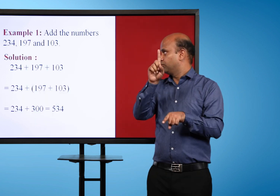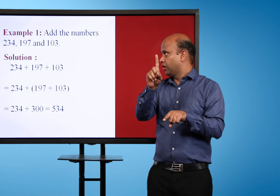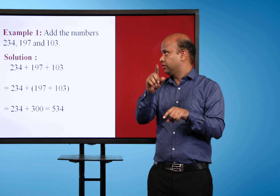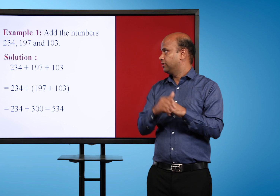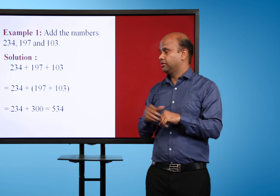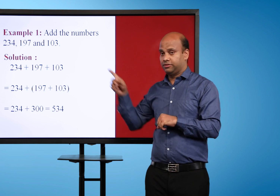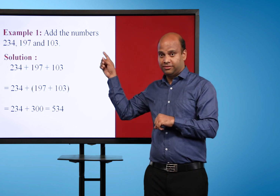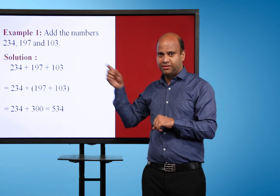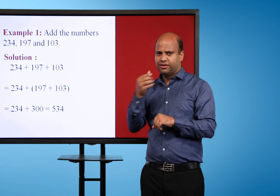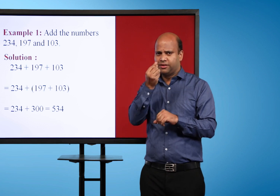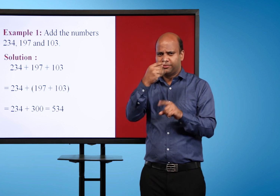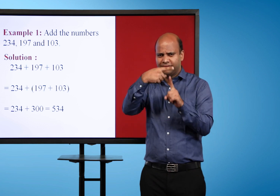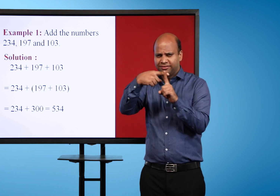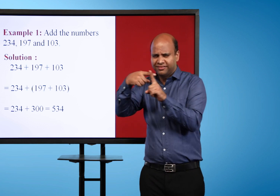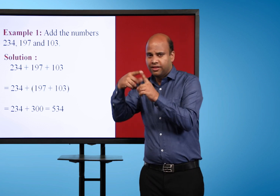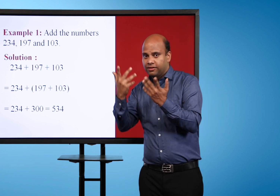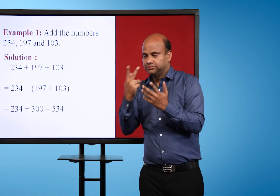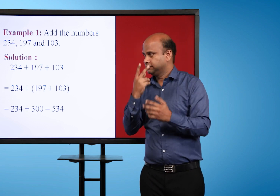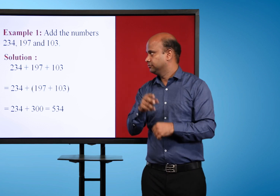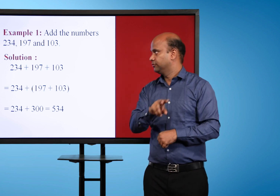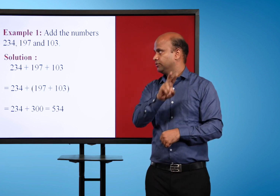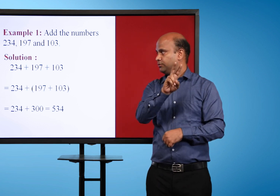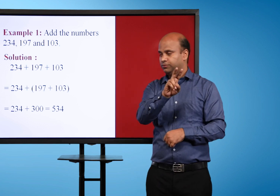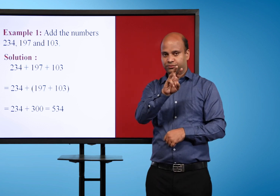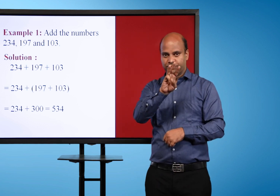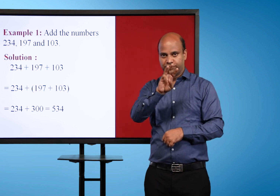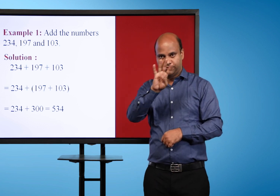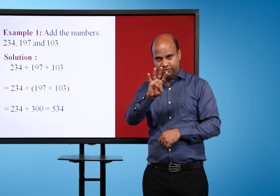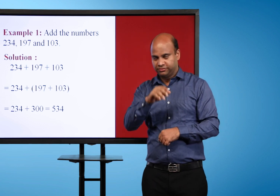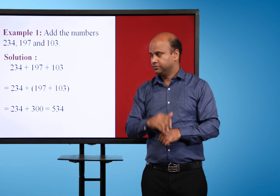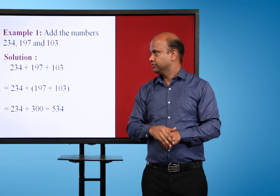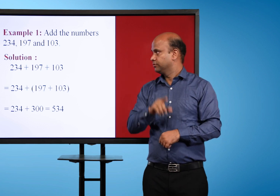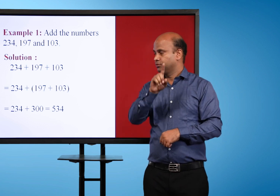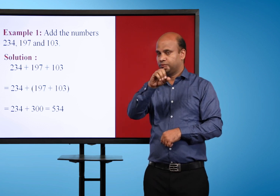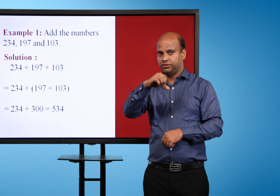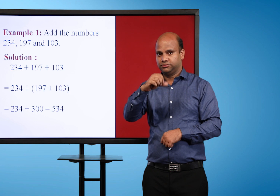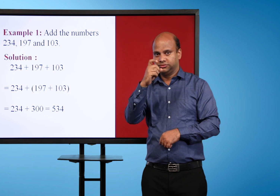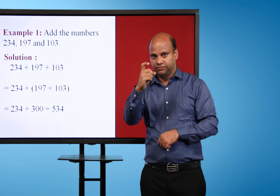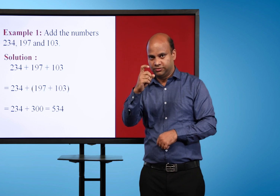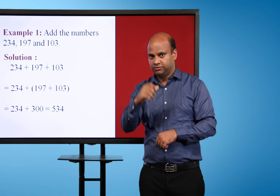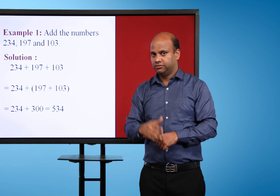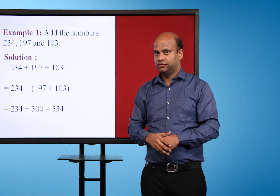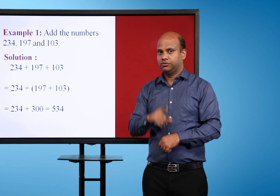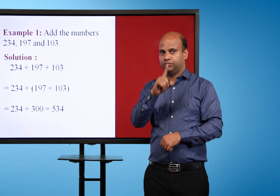Example 1. Add the numbers 234, 197